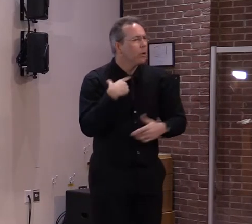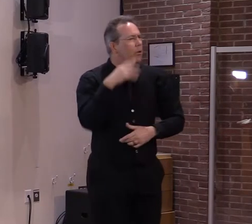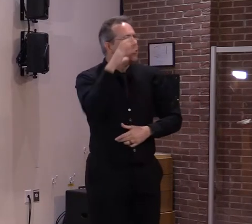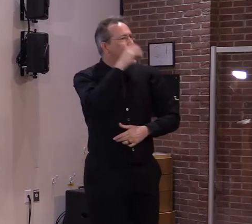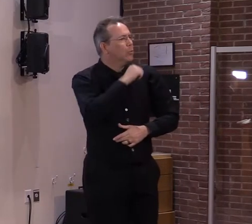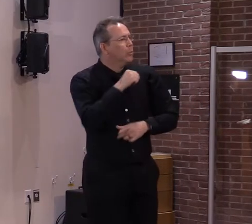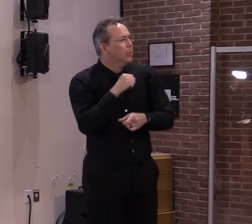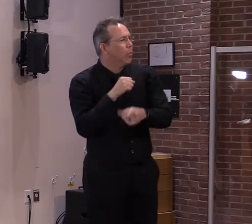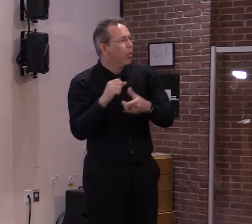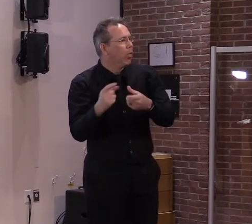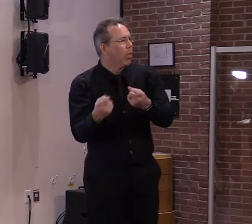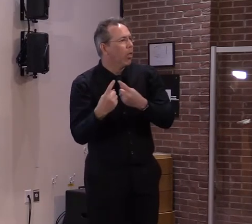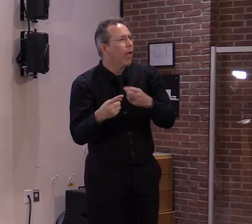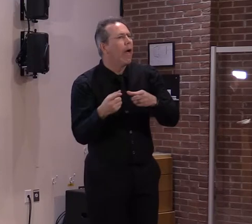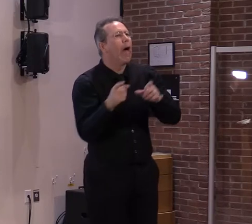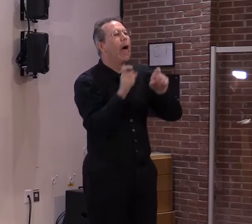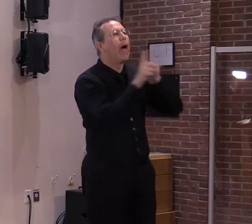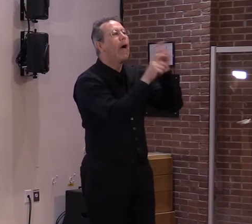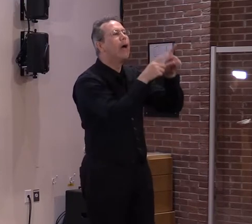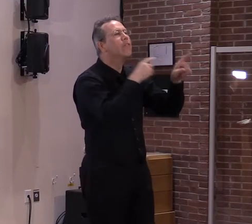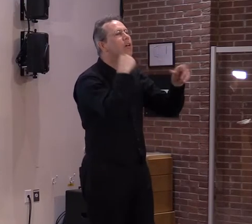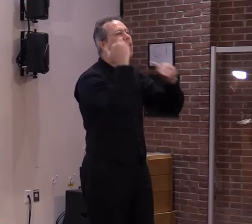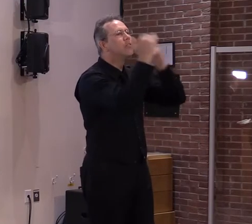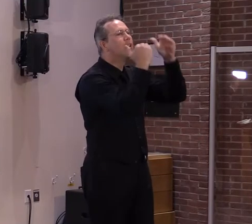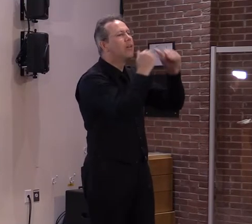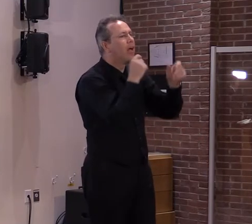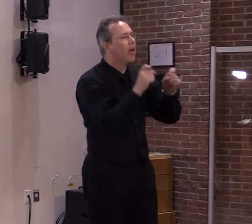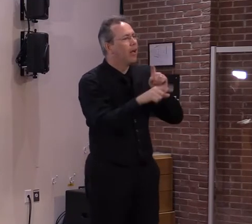about what's the most important